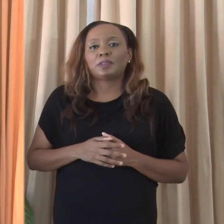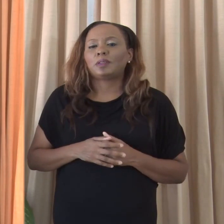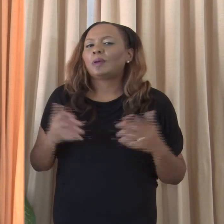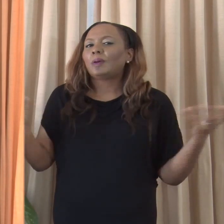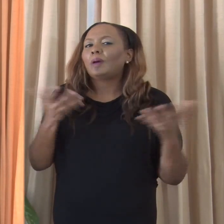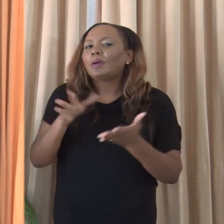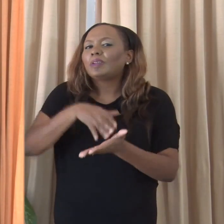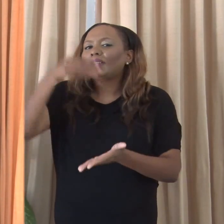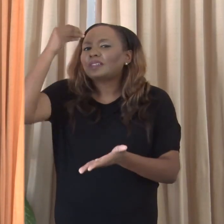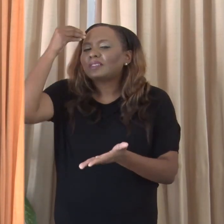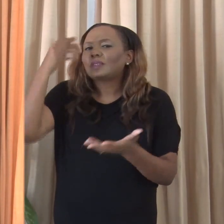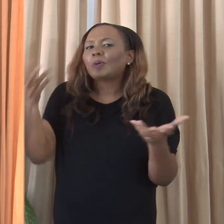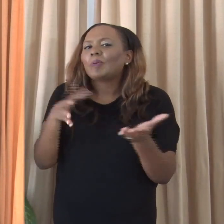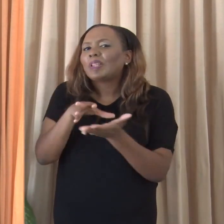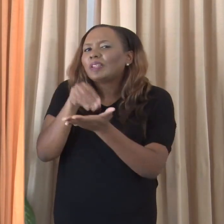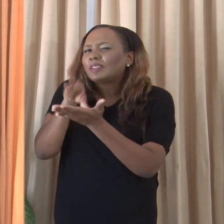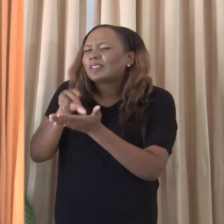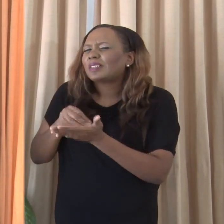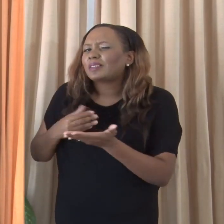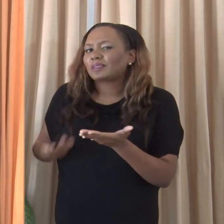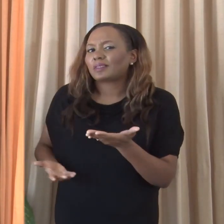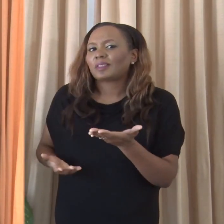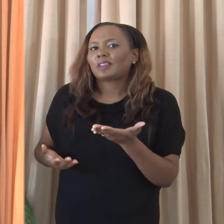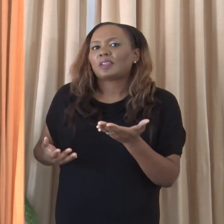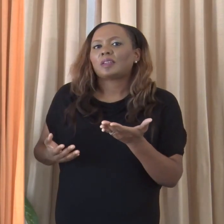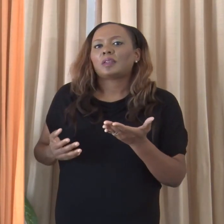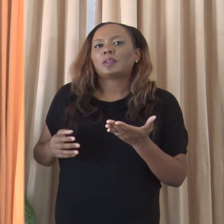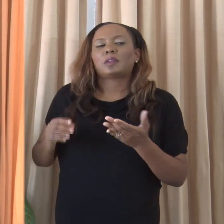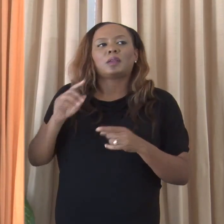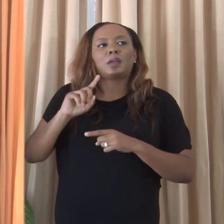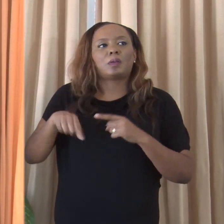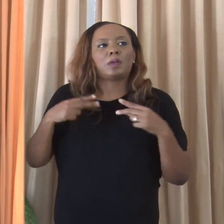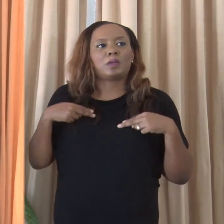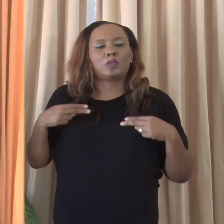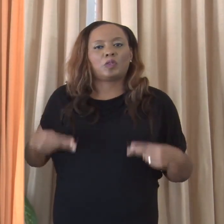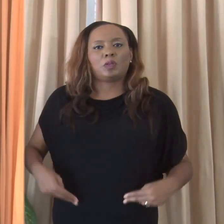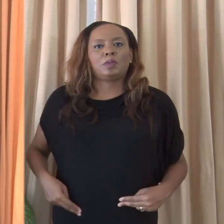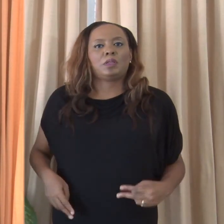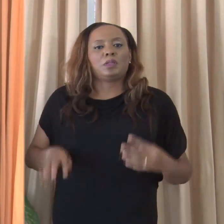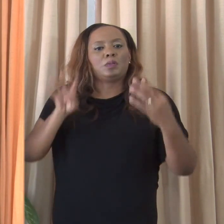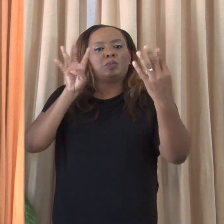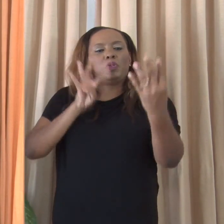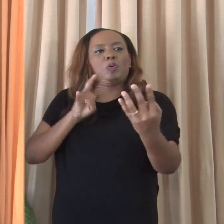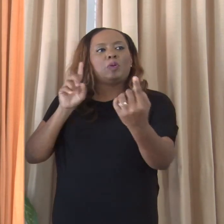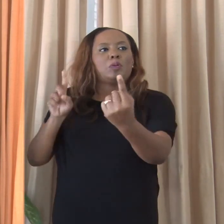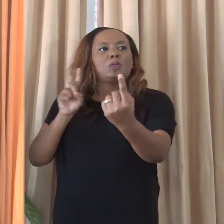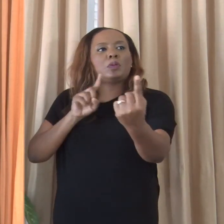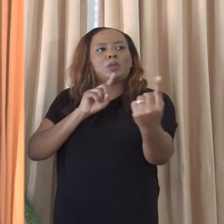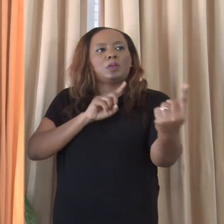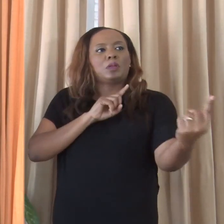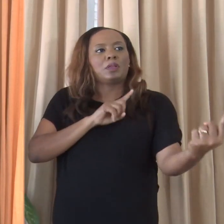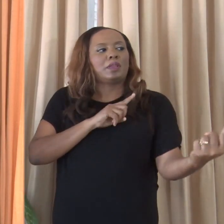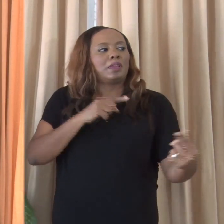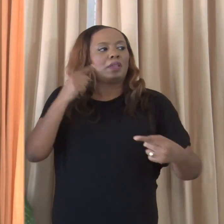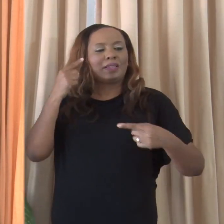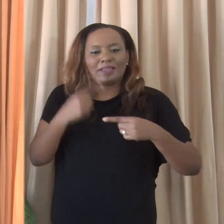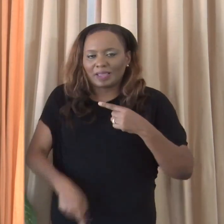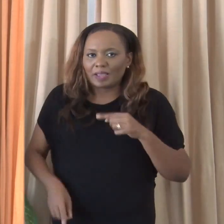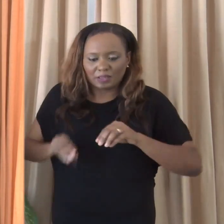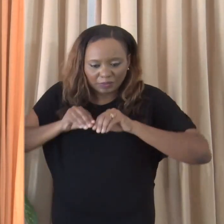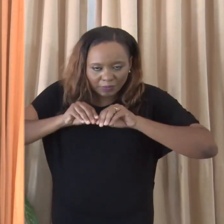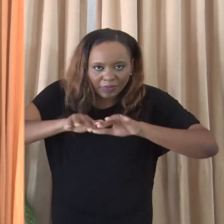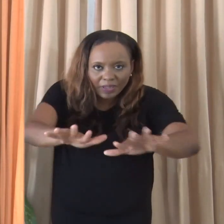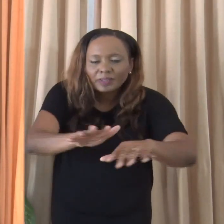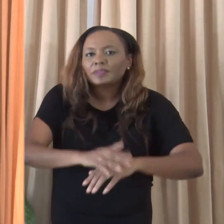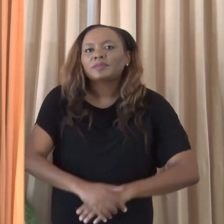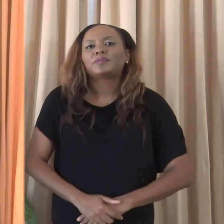virus, is that when human beings stay a certain distance from each other, the virus cannot spread. And once the